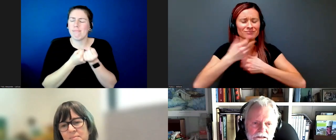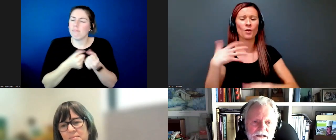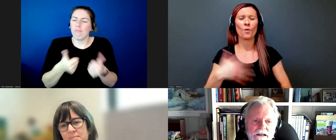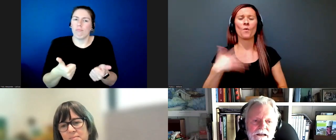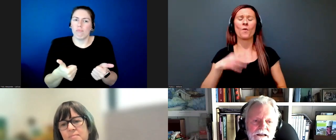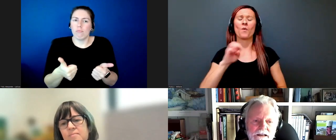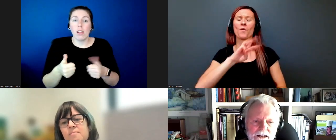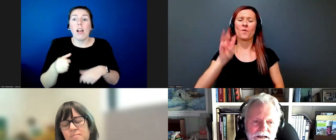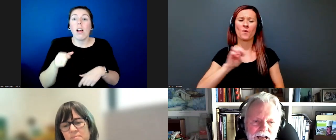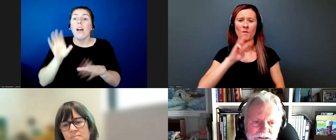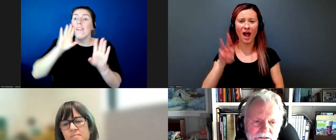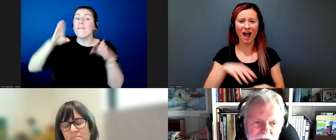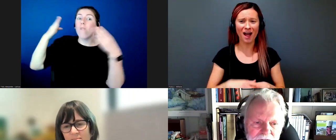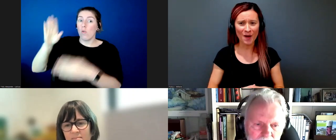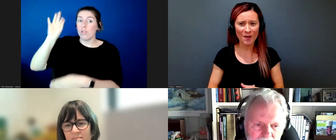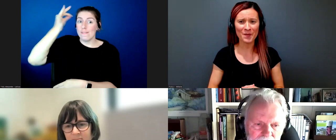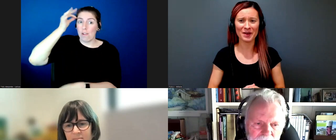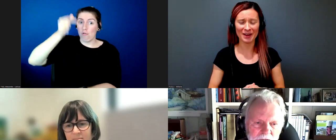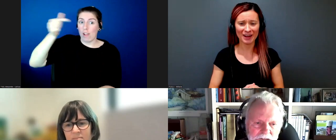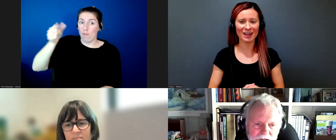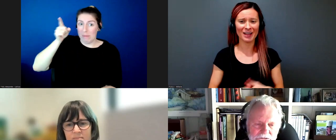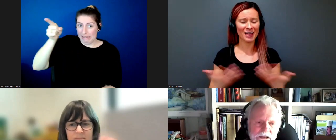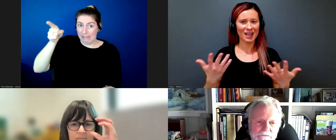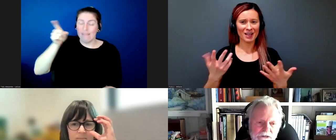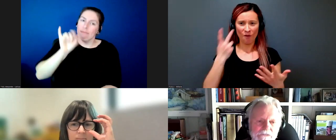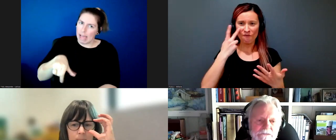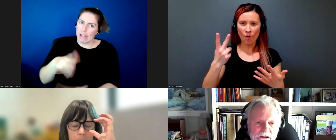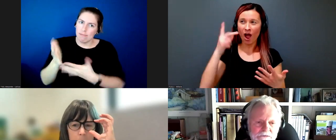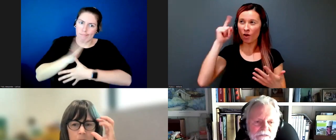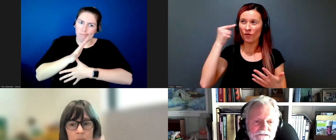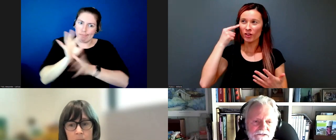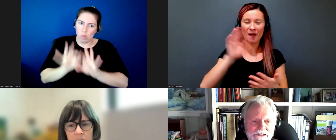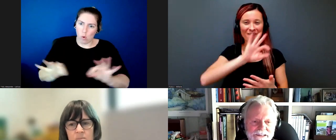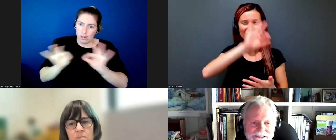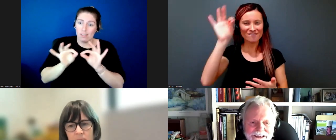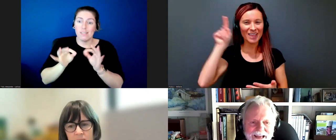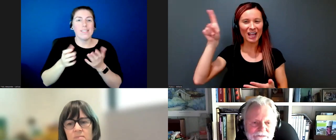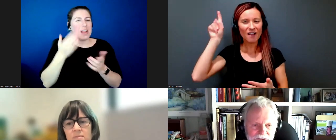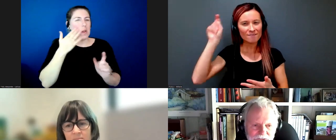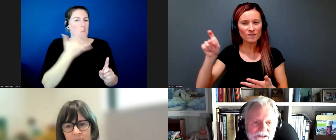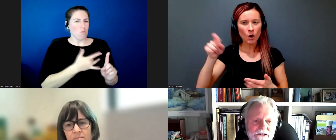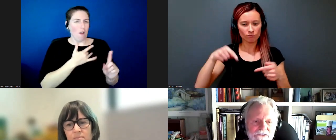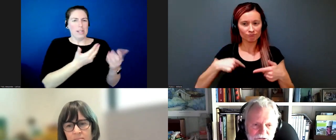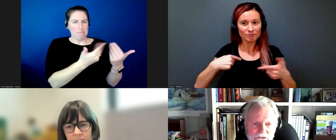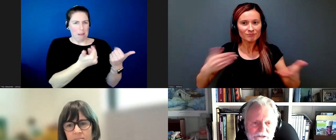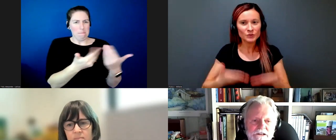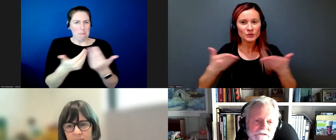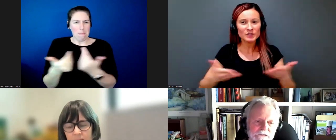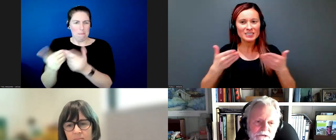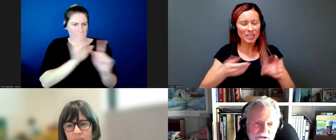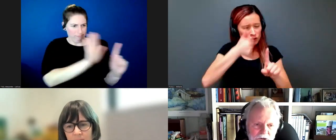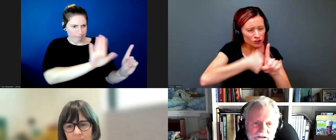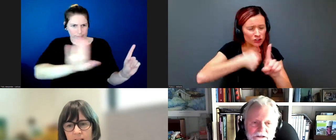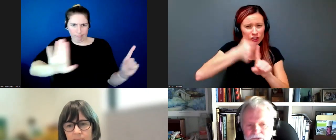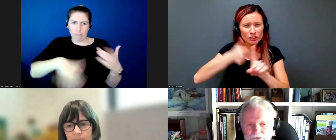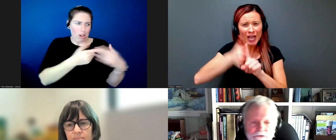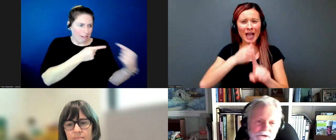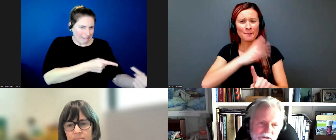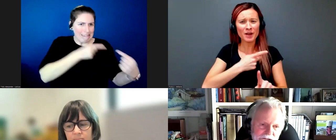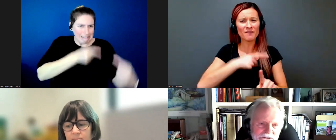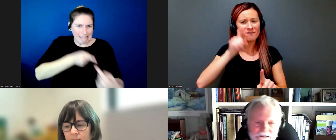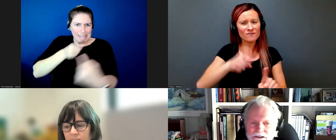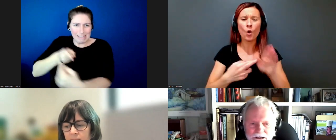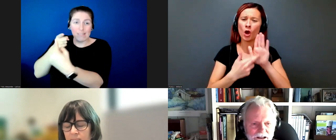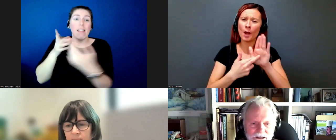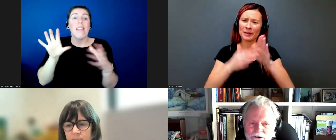government has to be the focus. I mean, there's that province by province advocacy and struggle, and even more locally with school